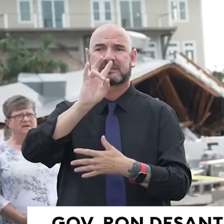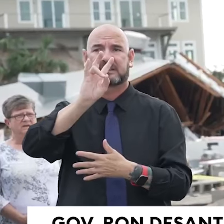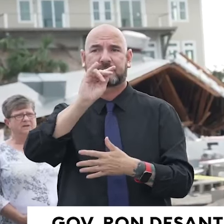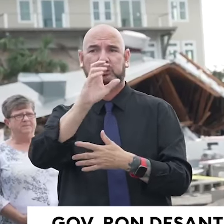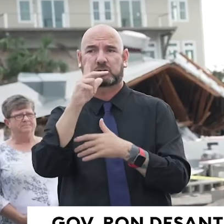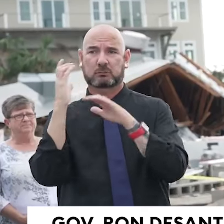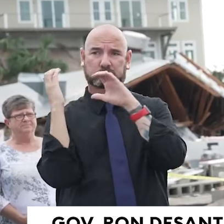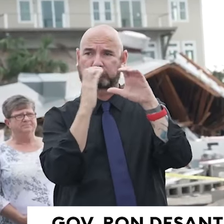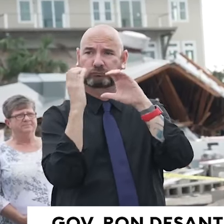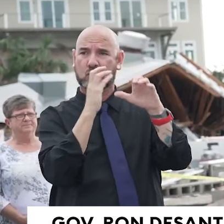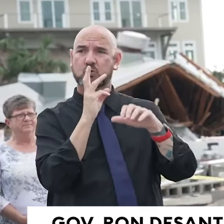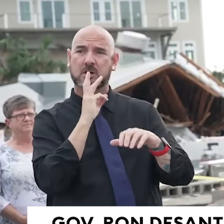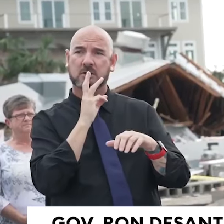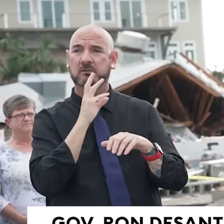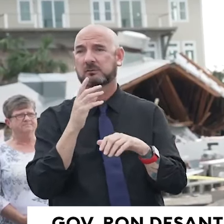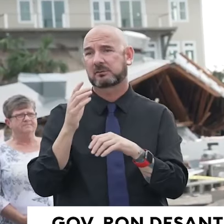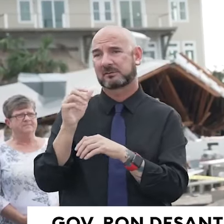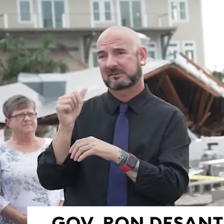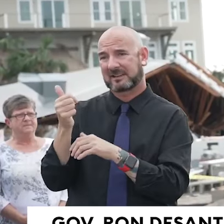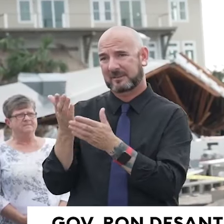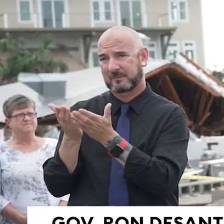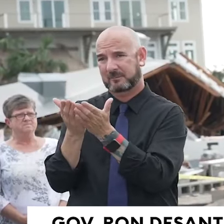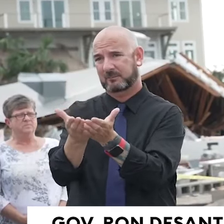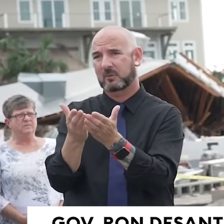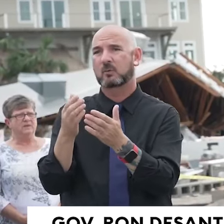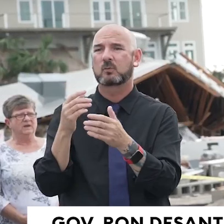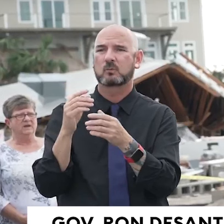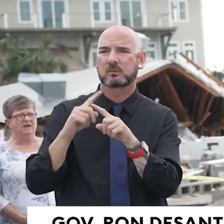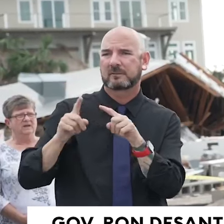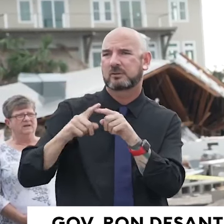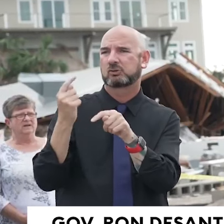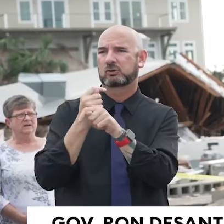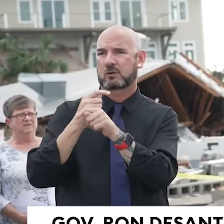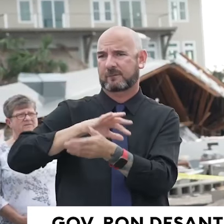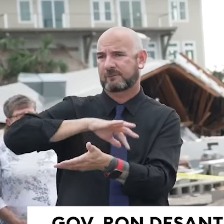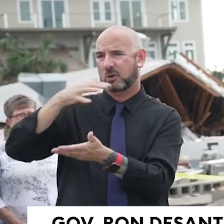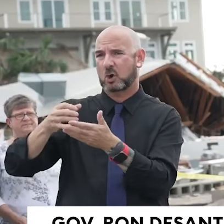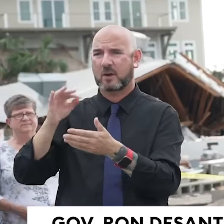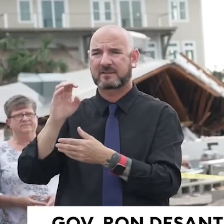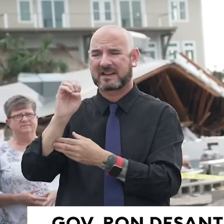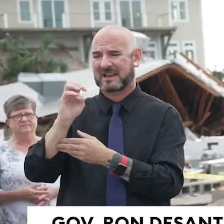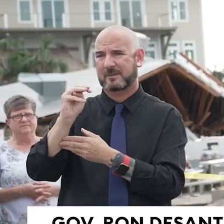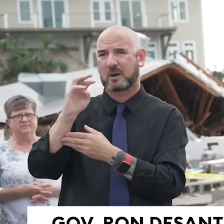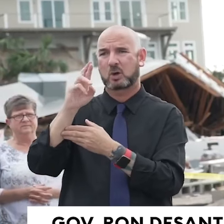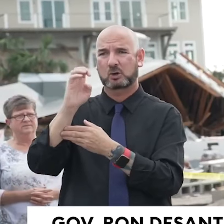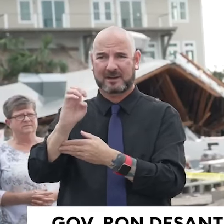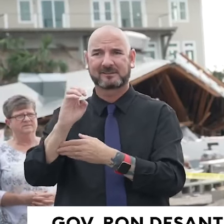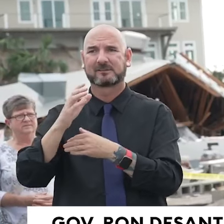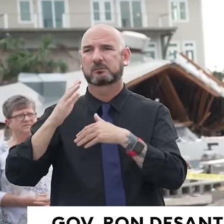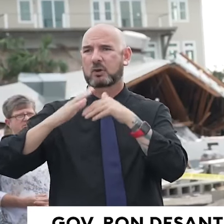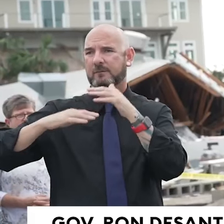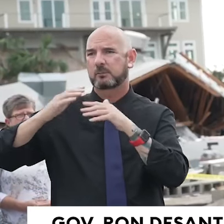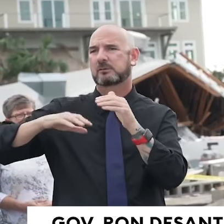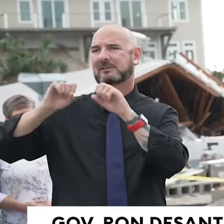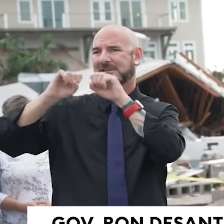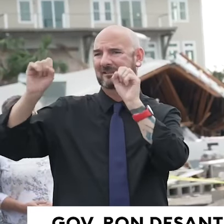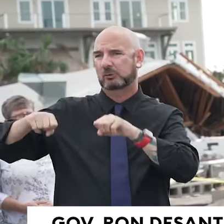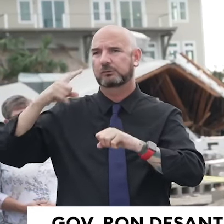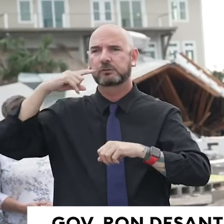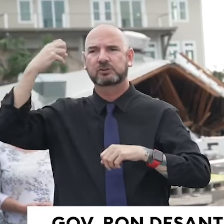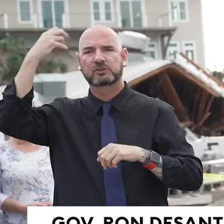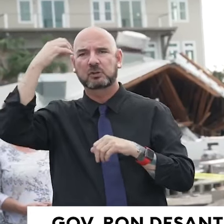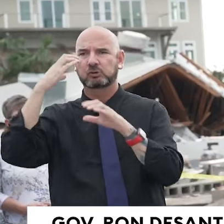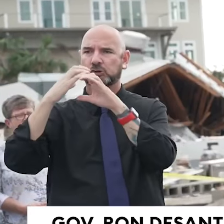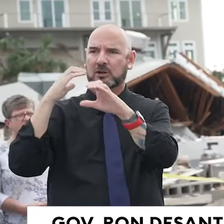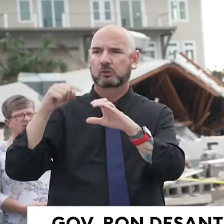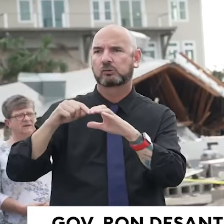10 pallets of food, 2 truckloads of MREs, 6 comfort stations, including a shower trailer, bathroom trailer,